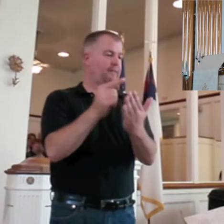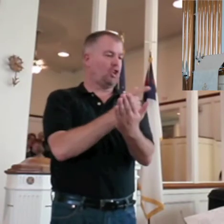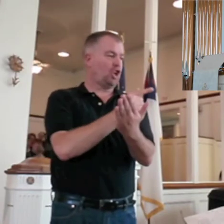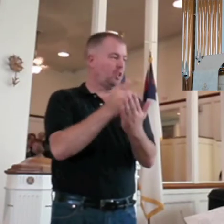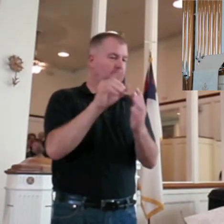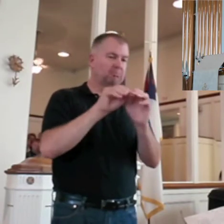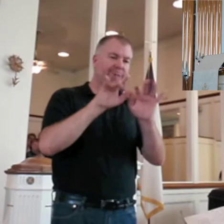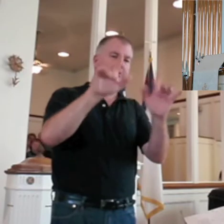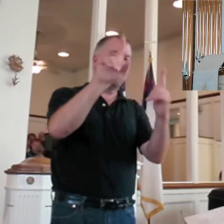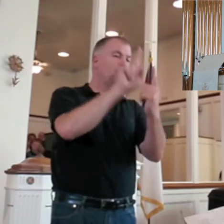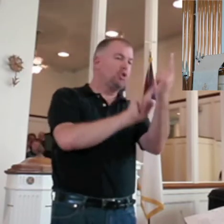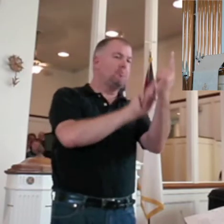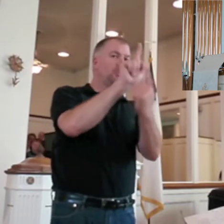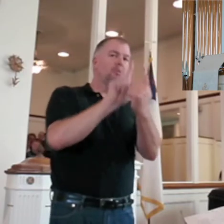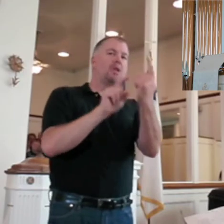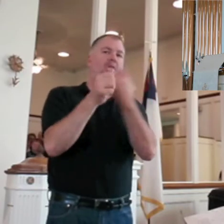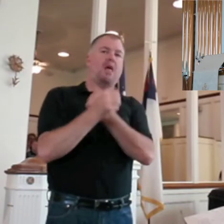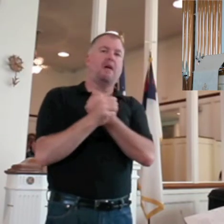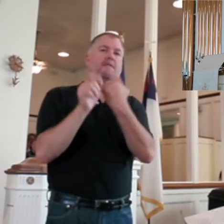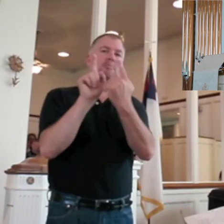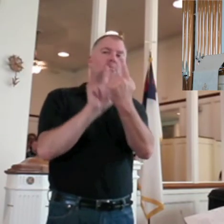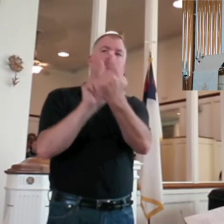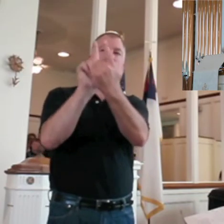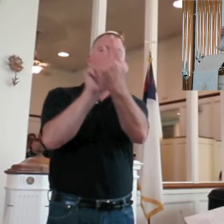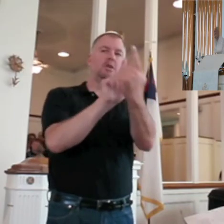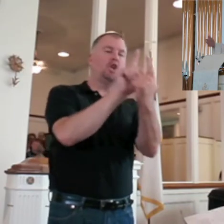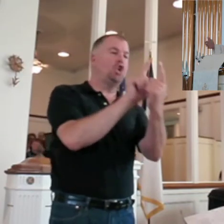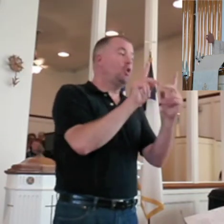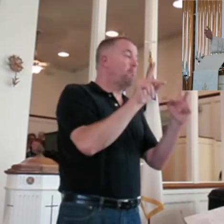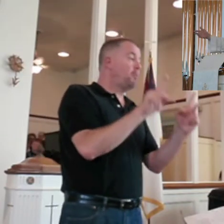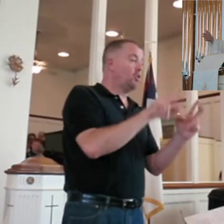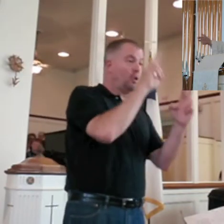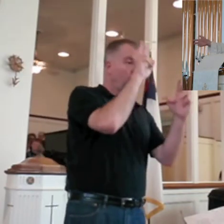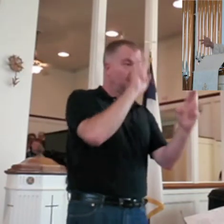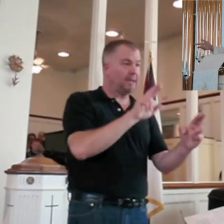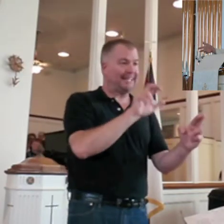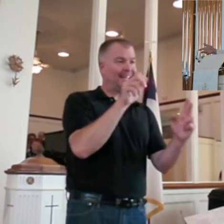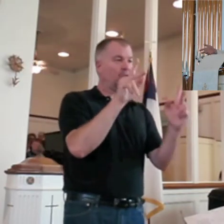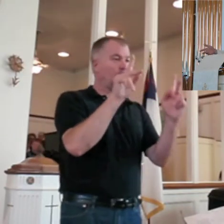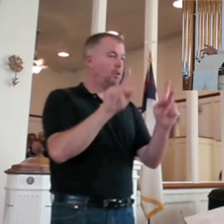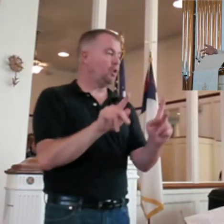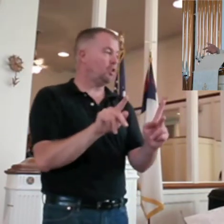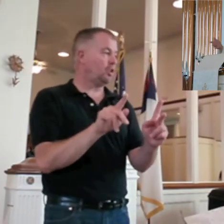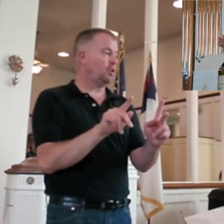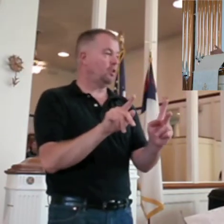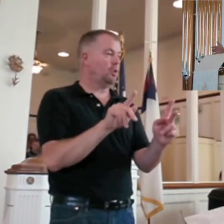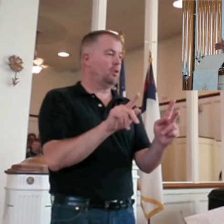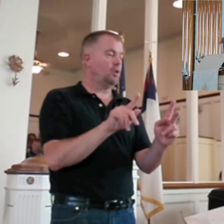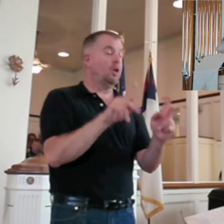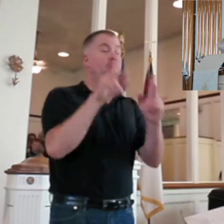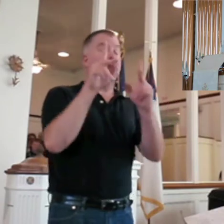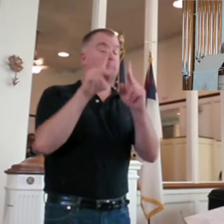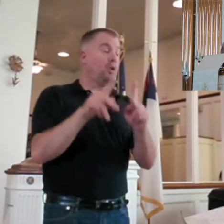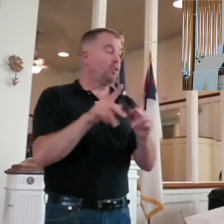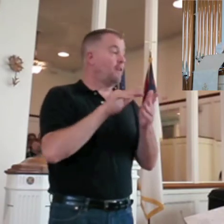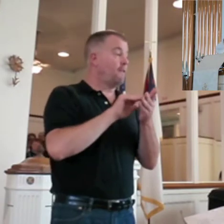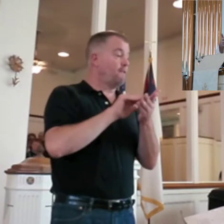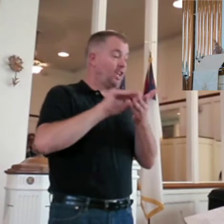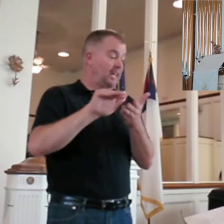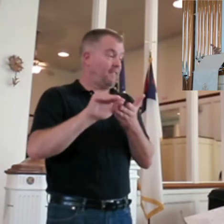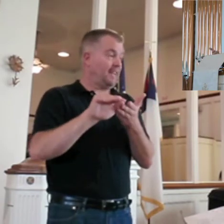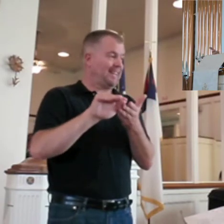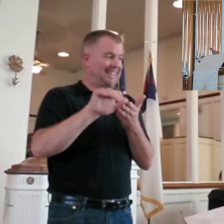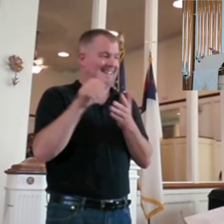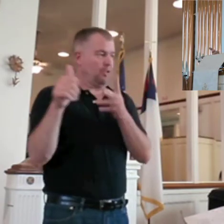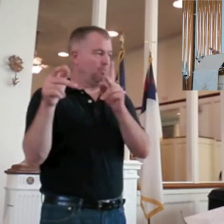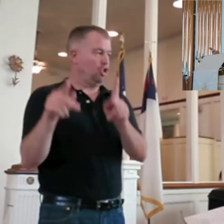communicated, person in love with person, person respecting other